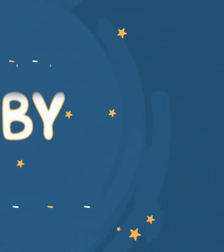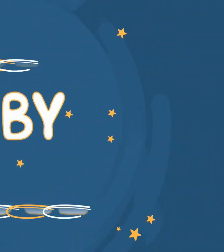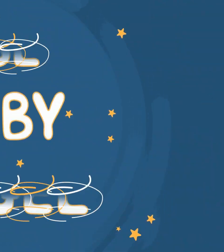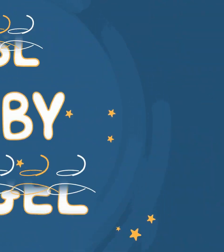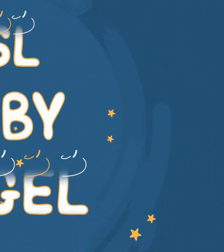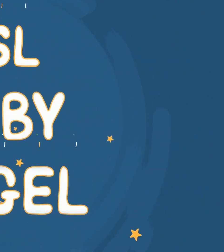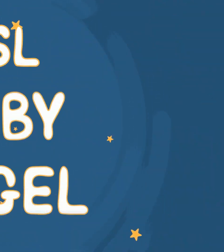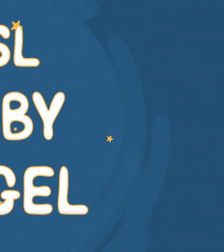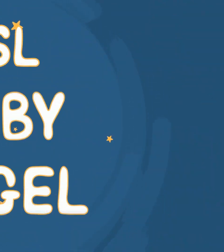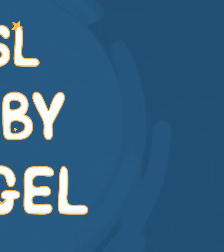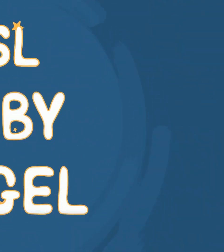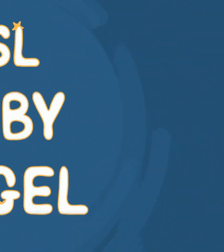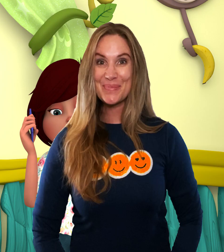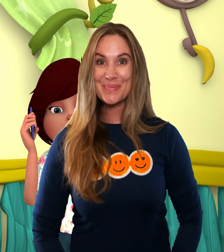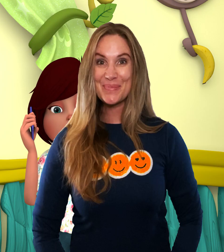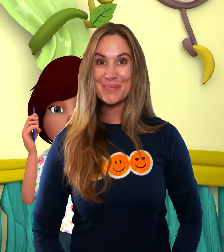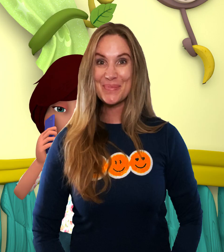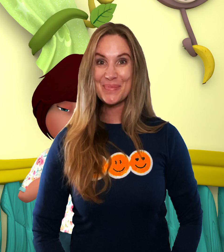Angel.